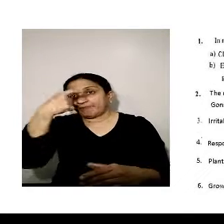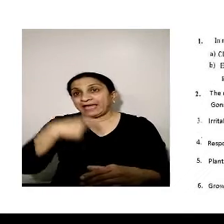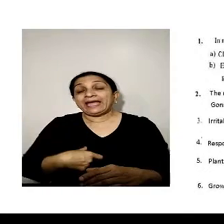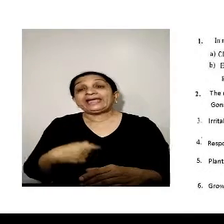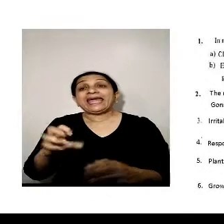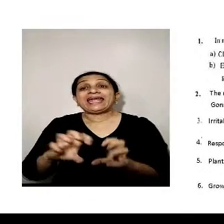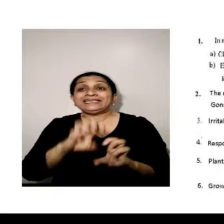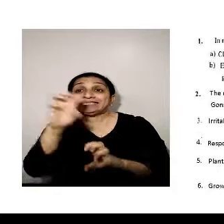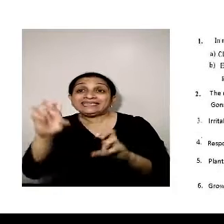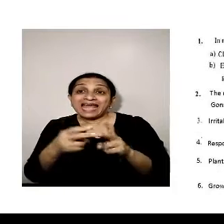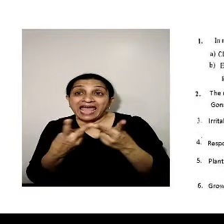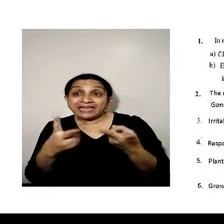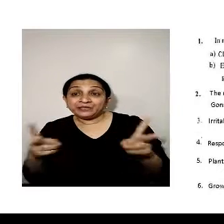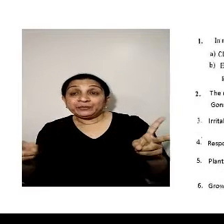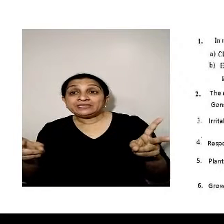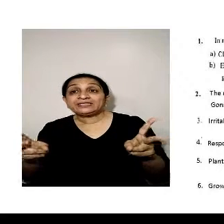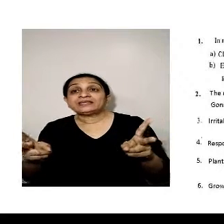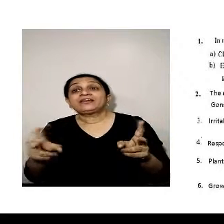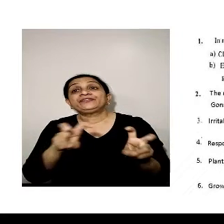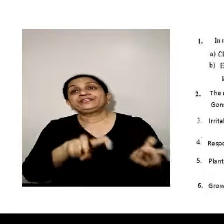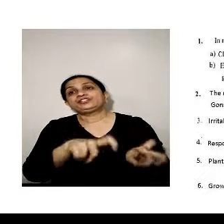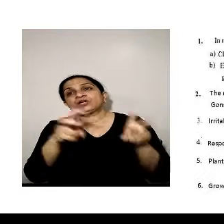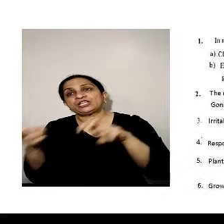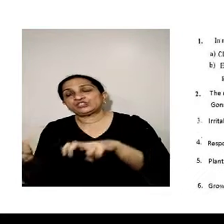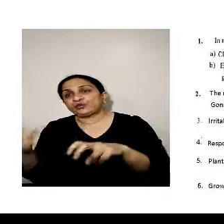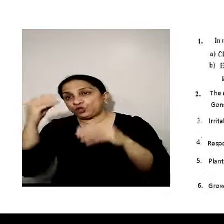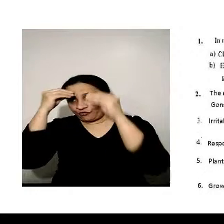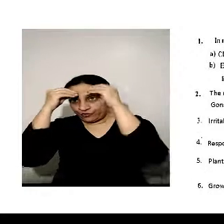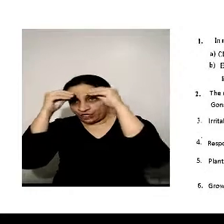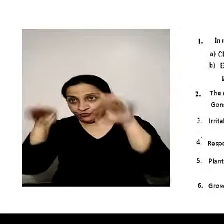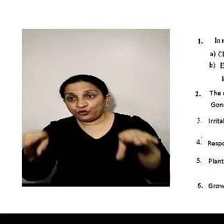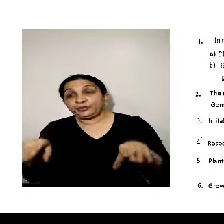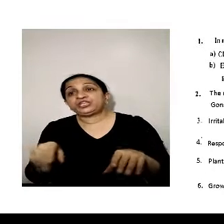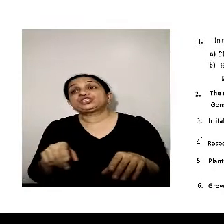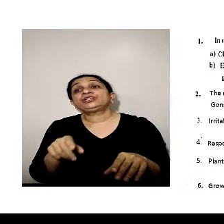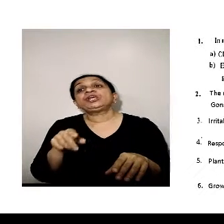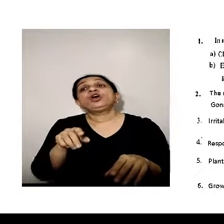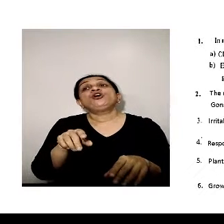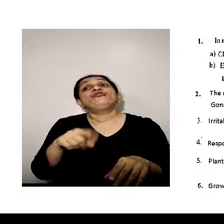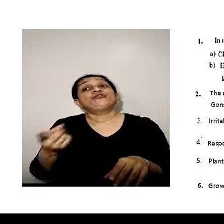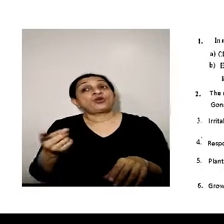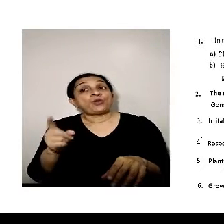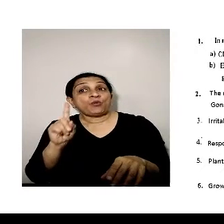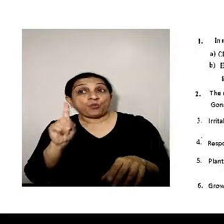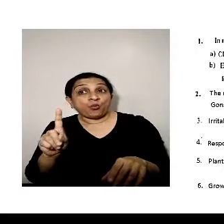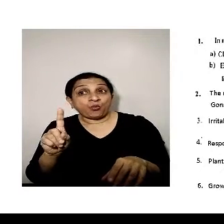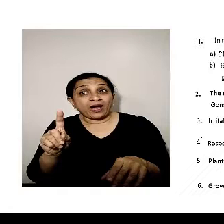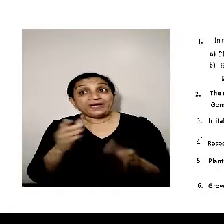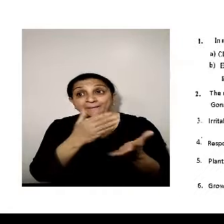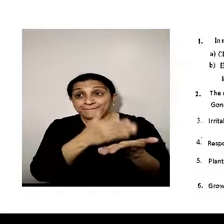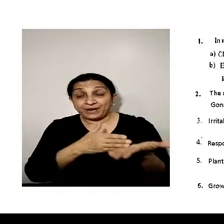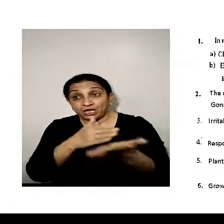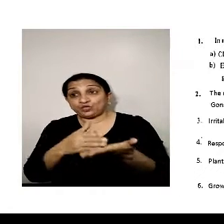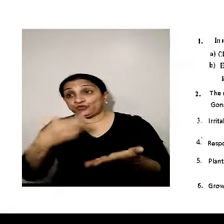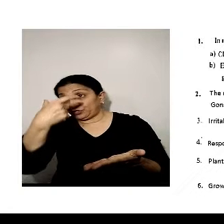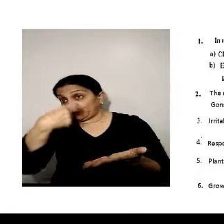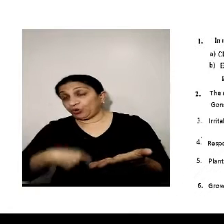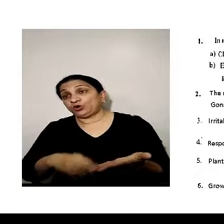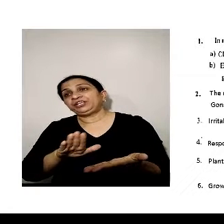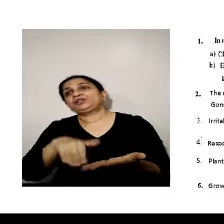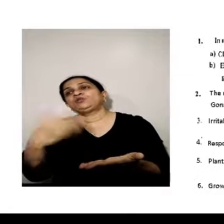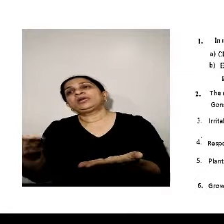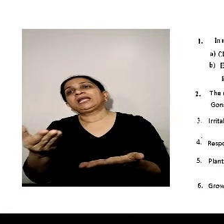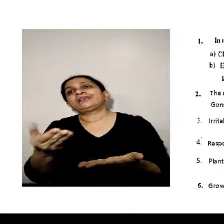In man and in animals, the transfer of information from one part of